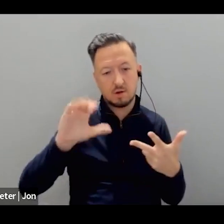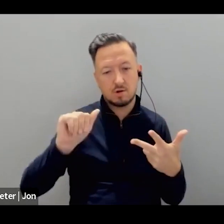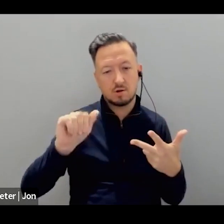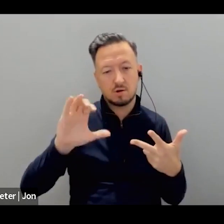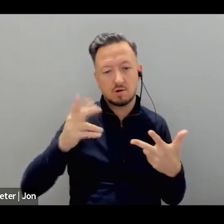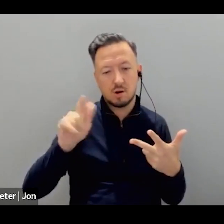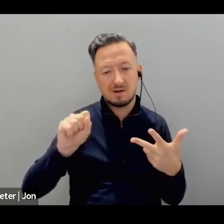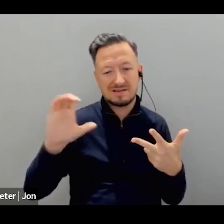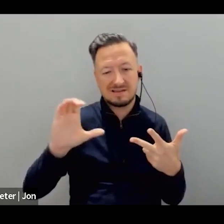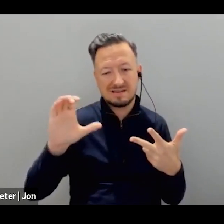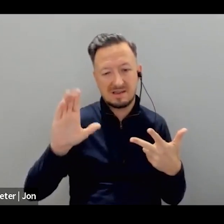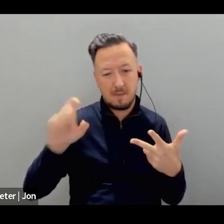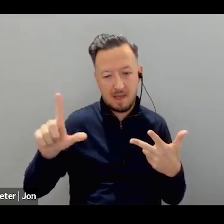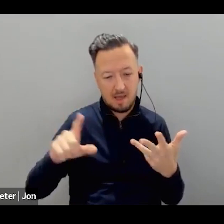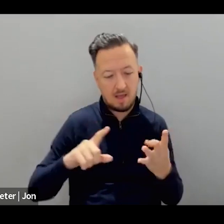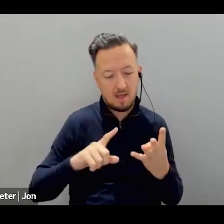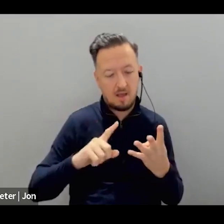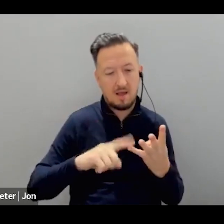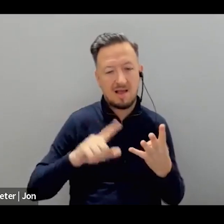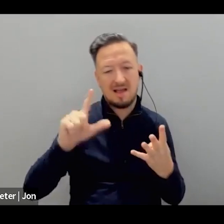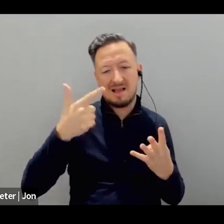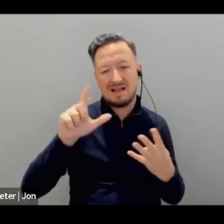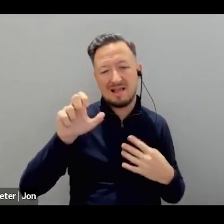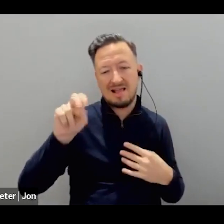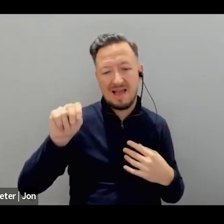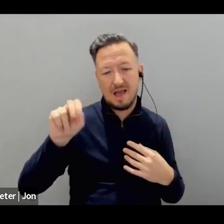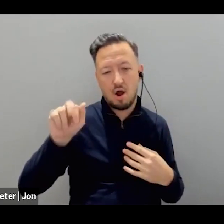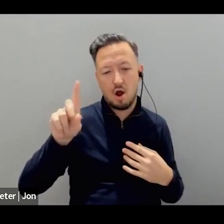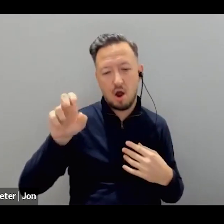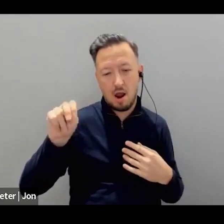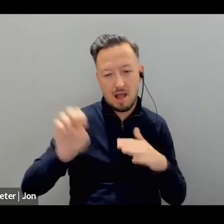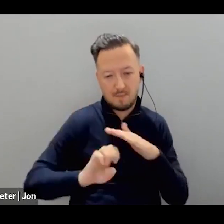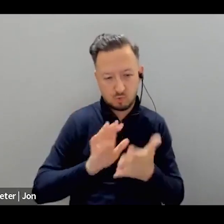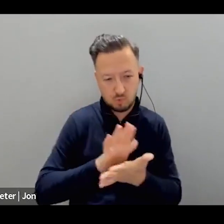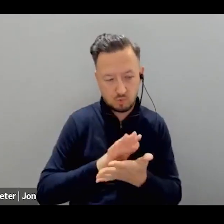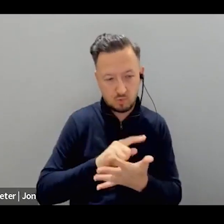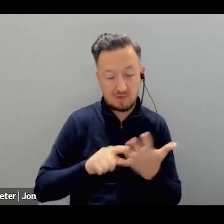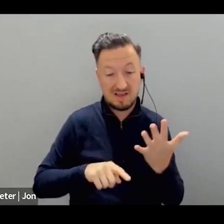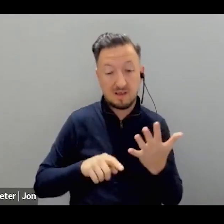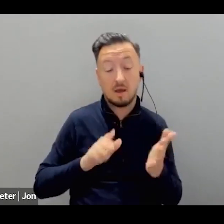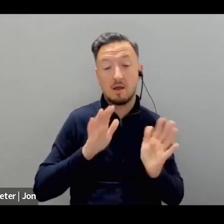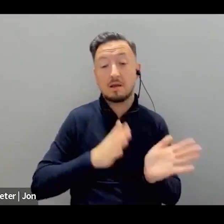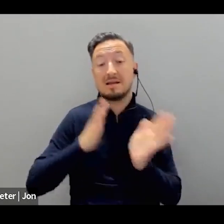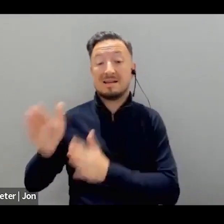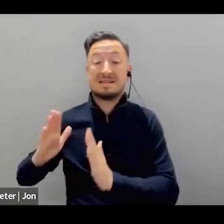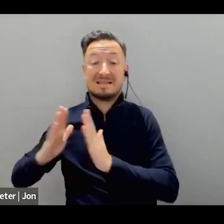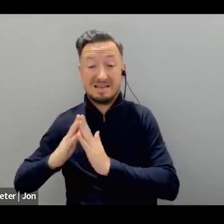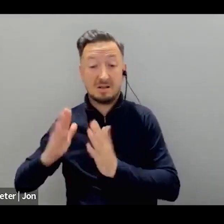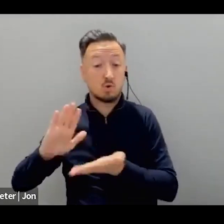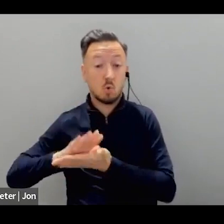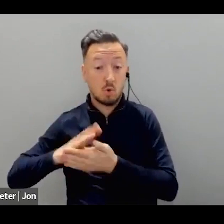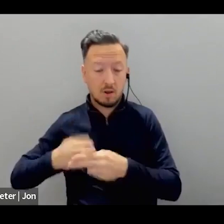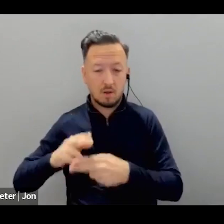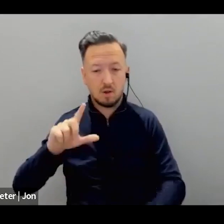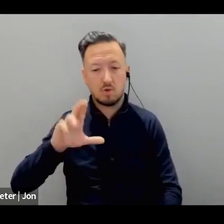Bell Elementary School, and Glen Arden Elementary School. In the city system, those schools are Lucy Herring